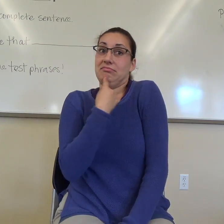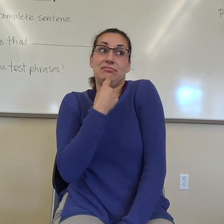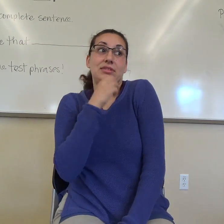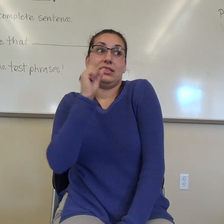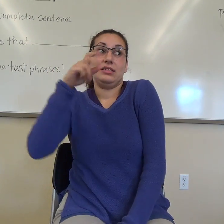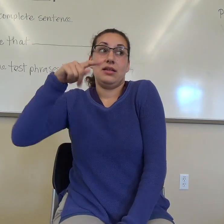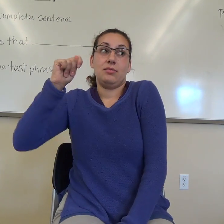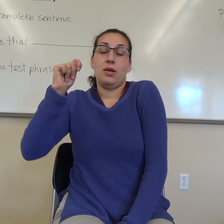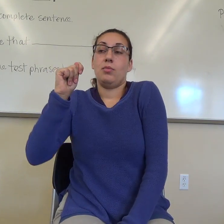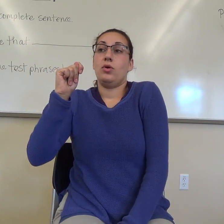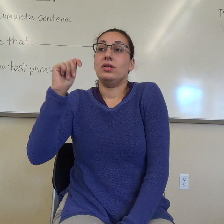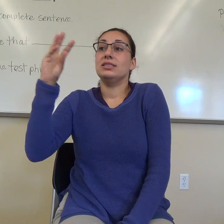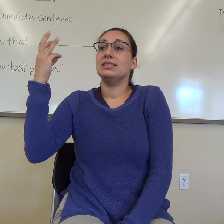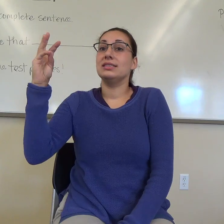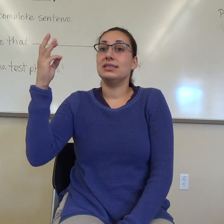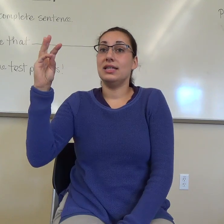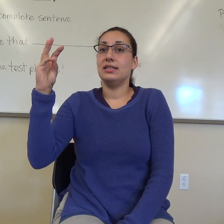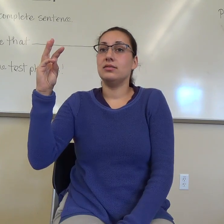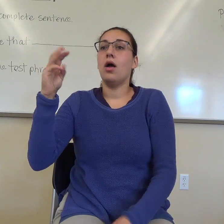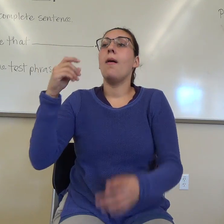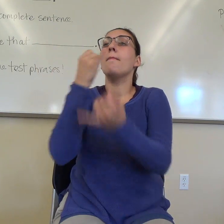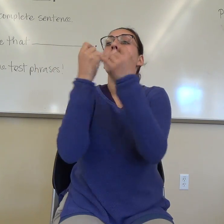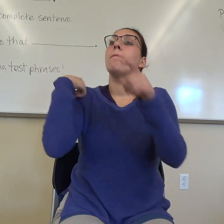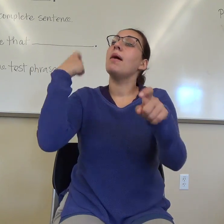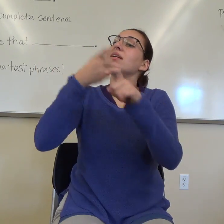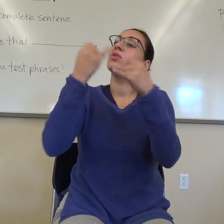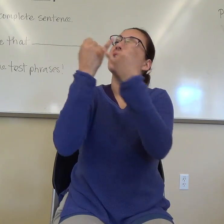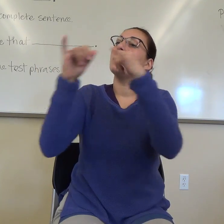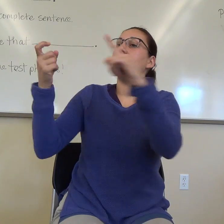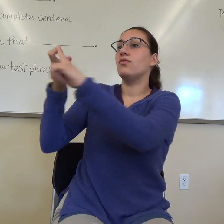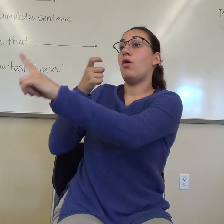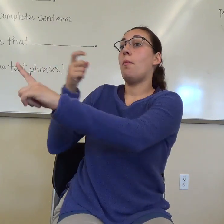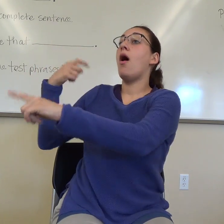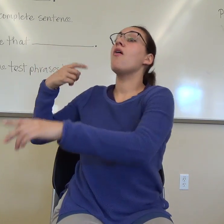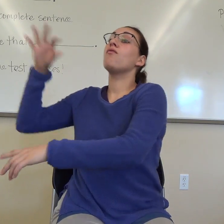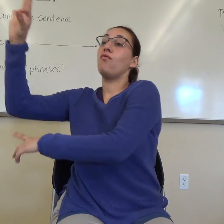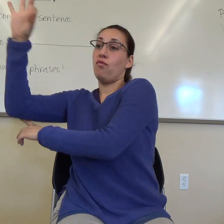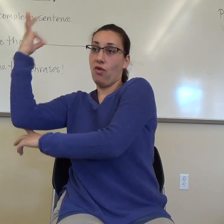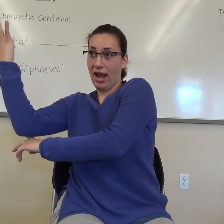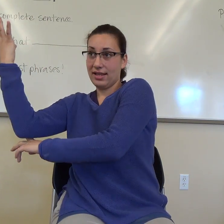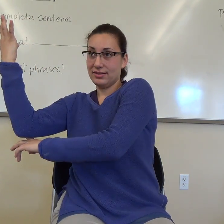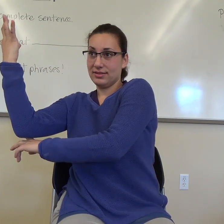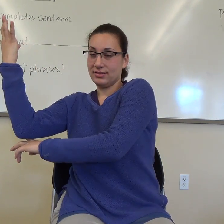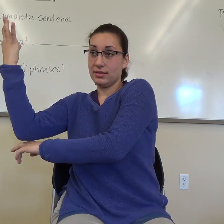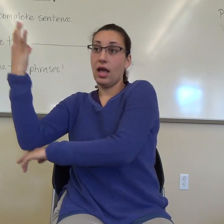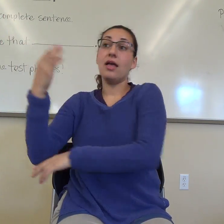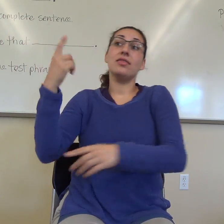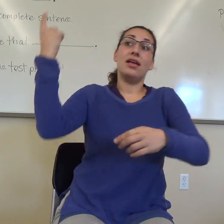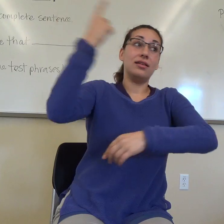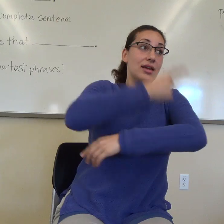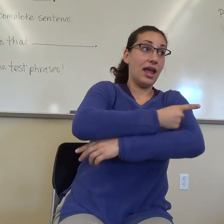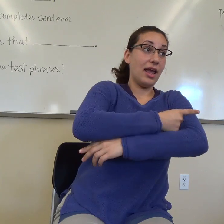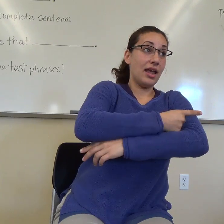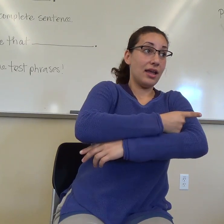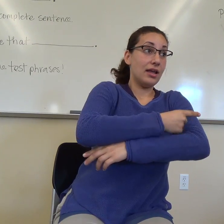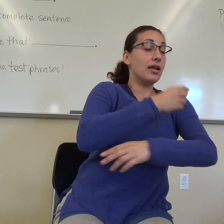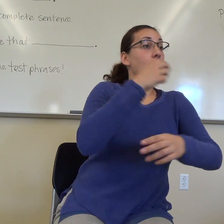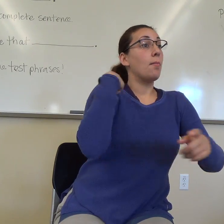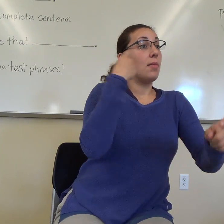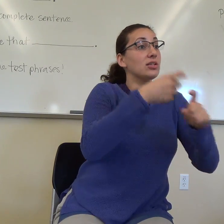day Mexico got its independence from Spain, which a number of people said was the reason we celebrate Cinco de Mayo,